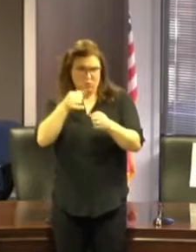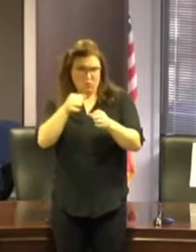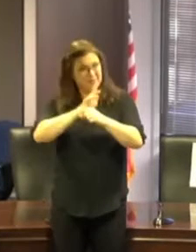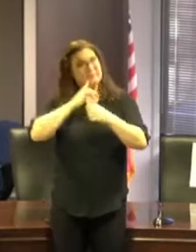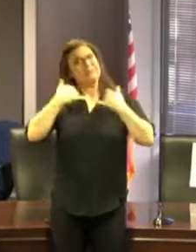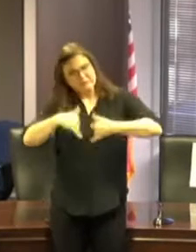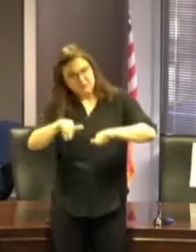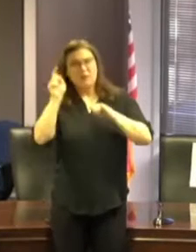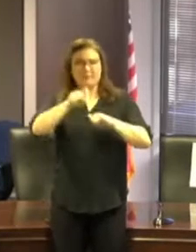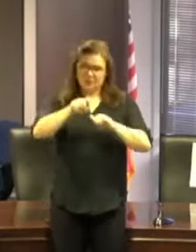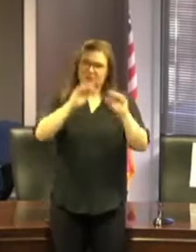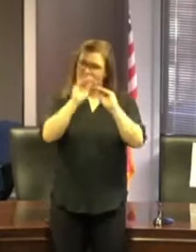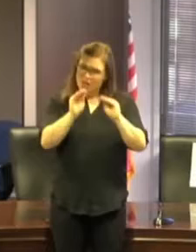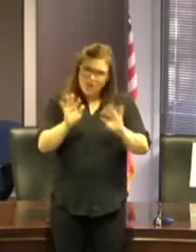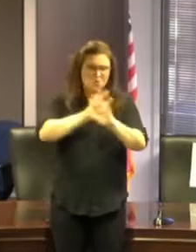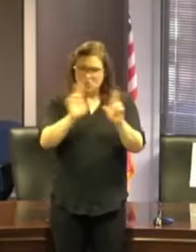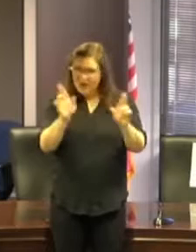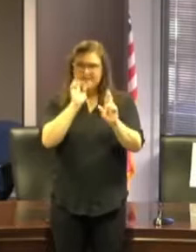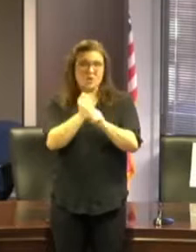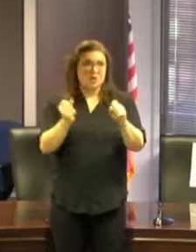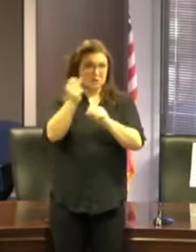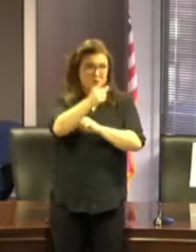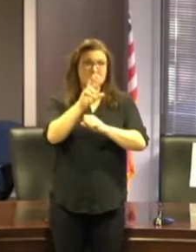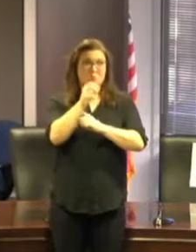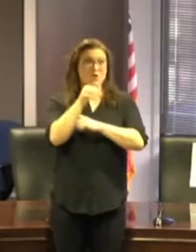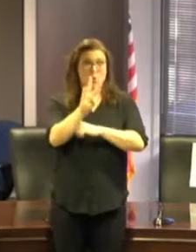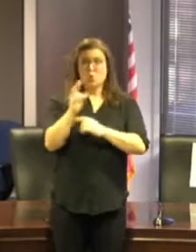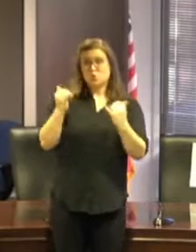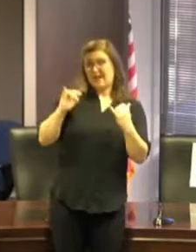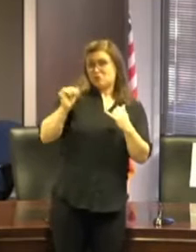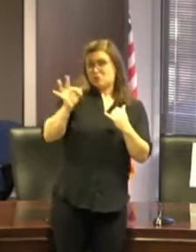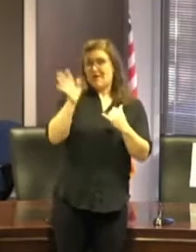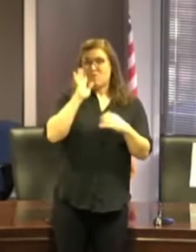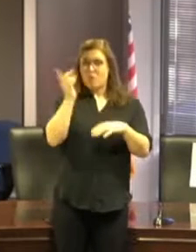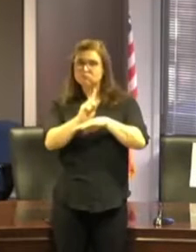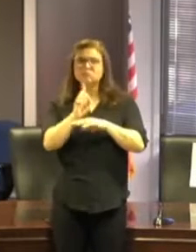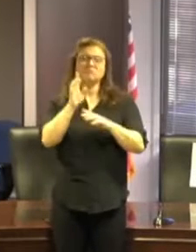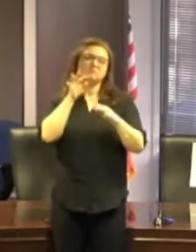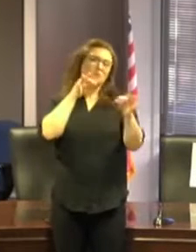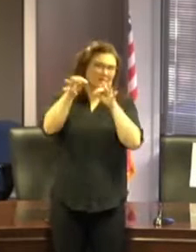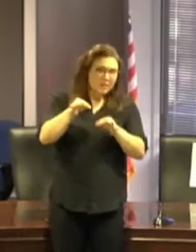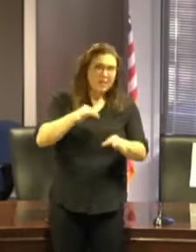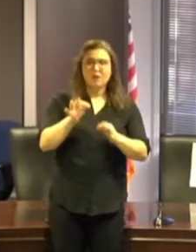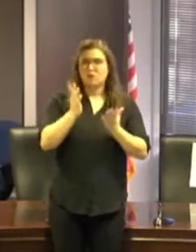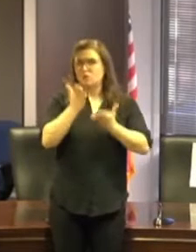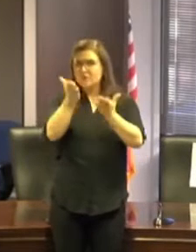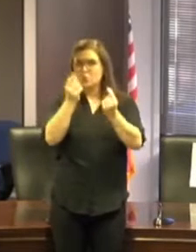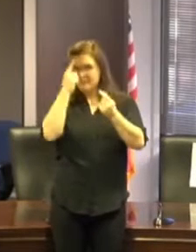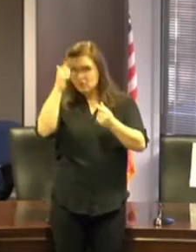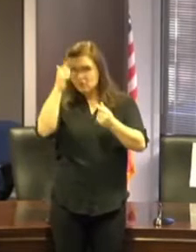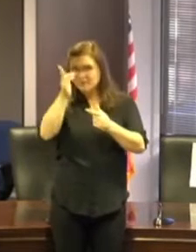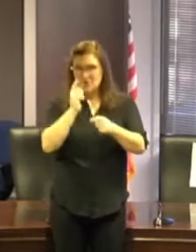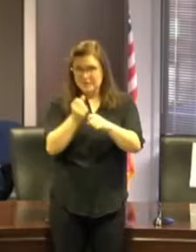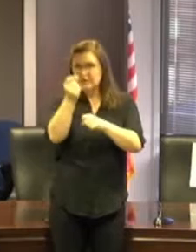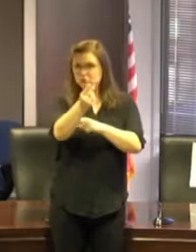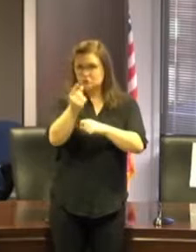tirelessly to make certain that you'll have a full briefing today with recommendations from the department on how to move forward. So I want to